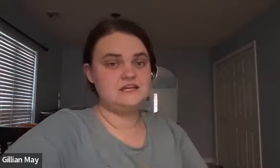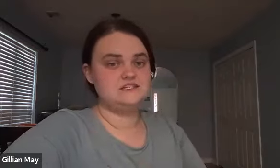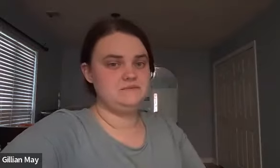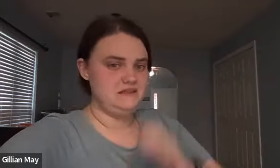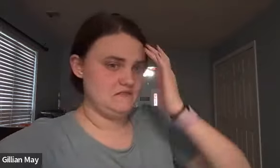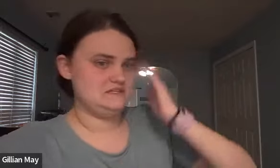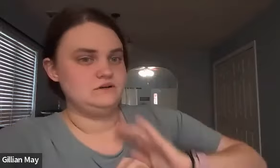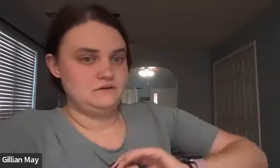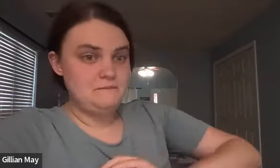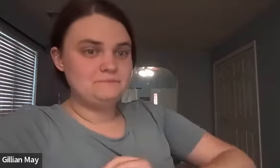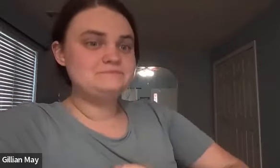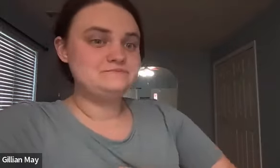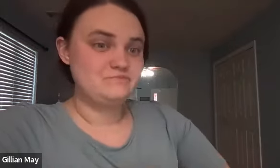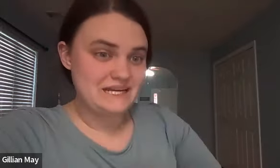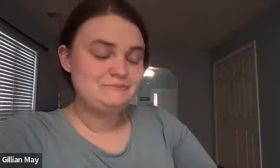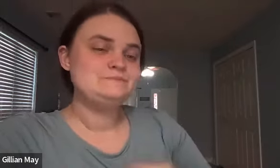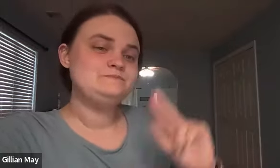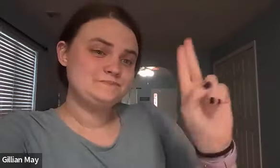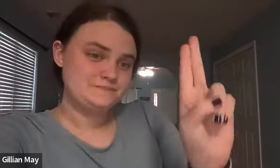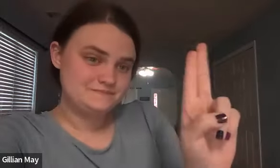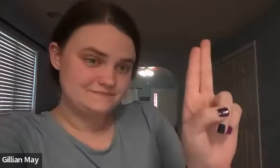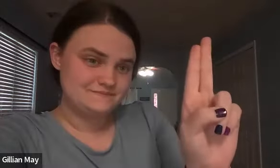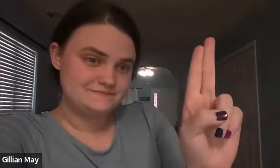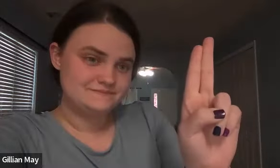is going to be this word, okay? Ready?